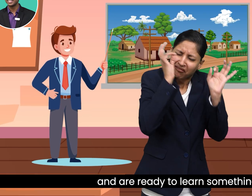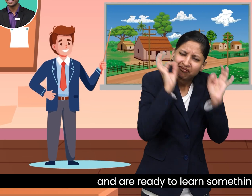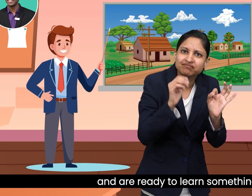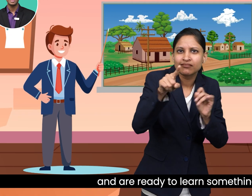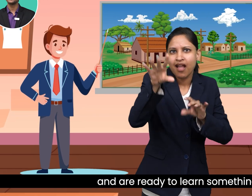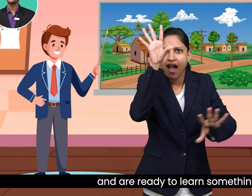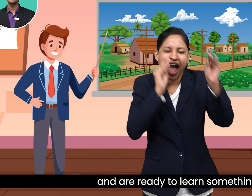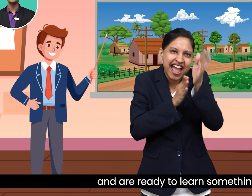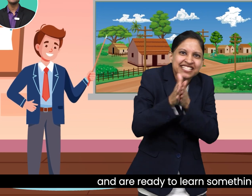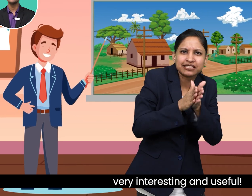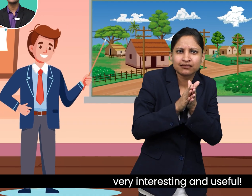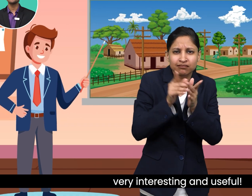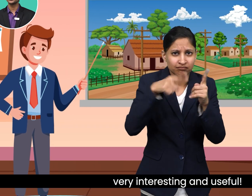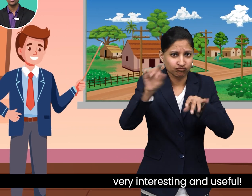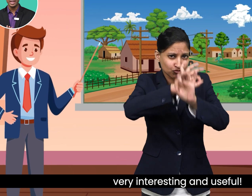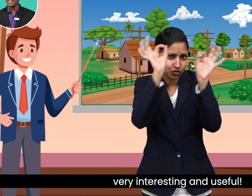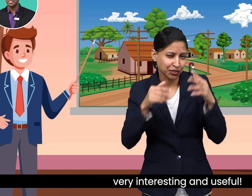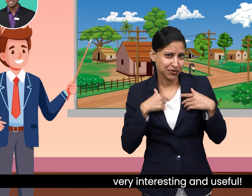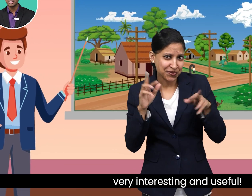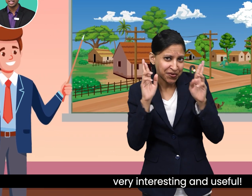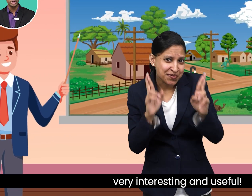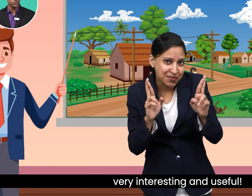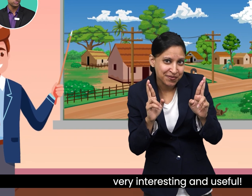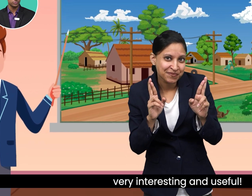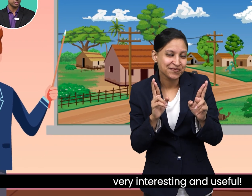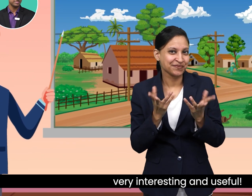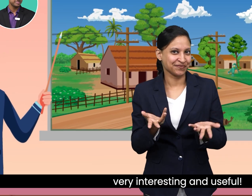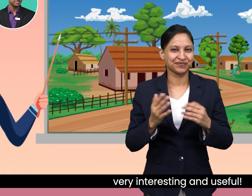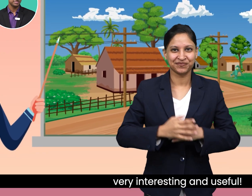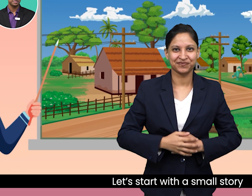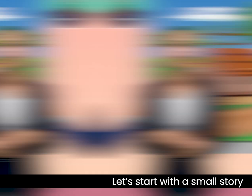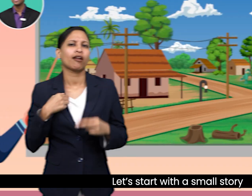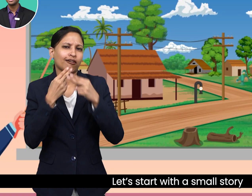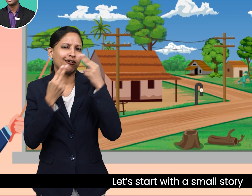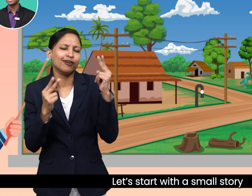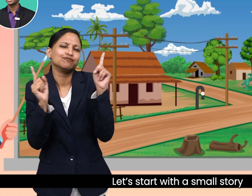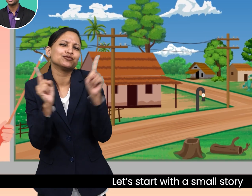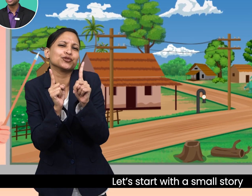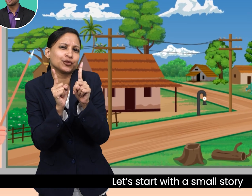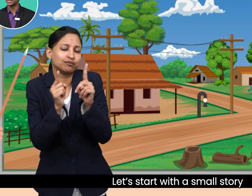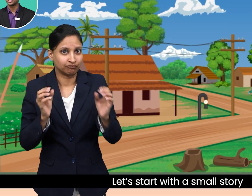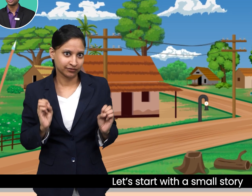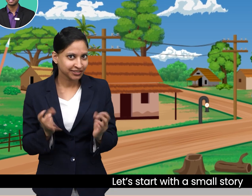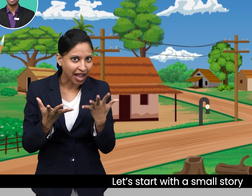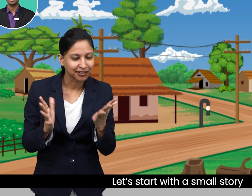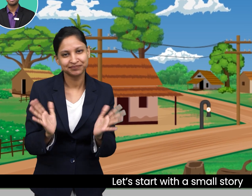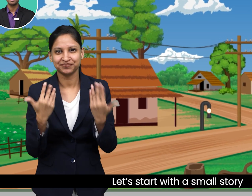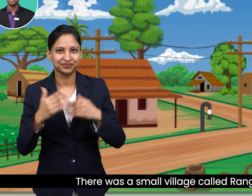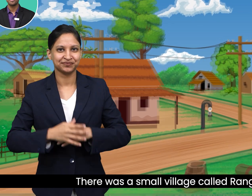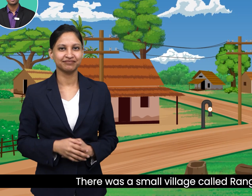well and are ready to learn something very interesting and useful. Let's start with a small